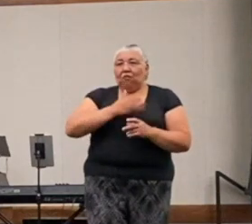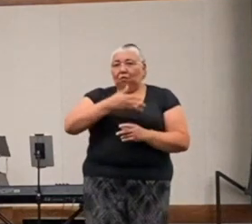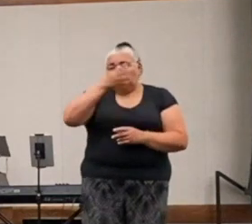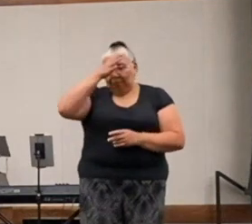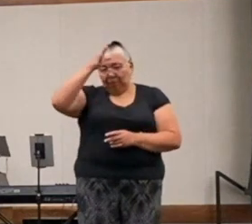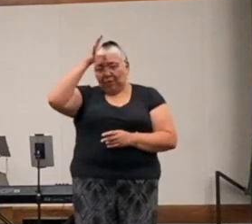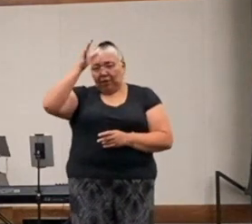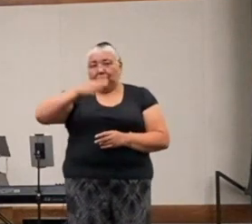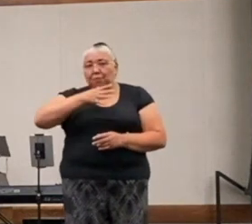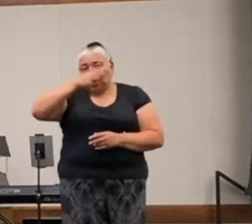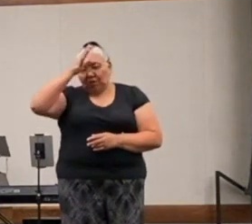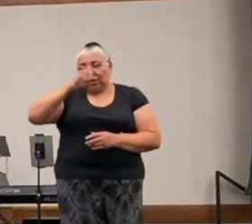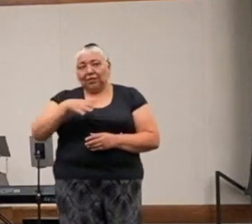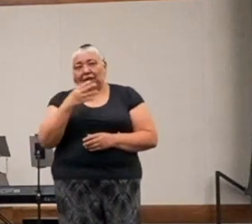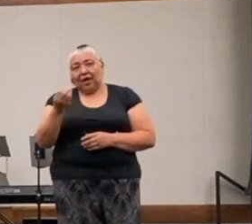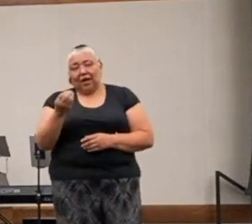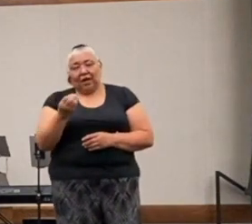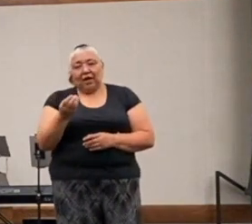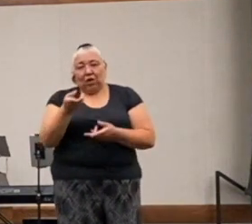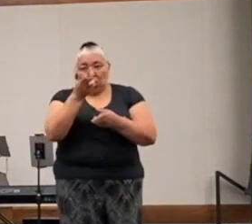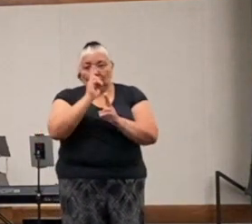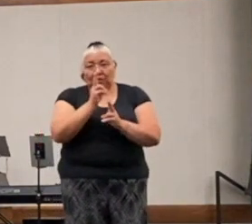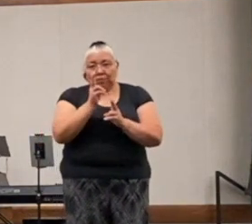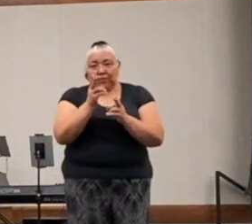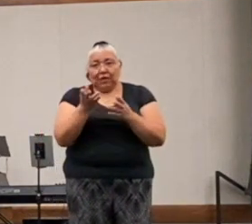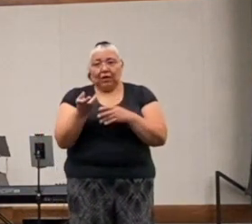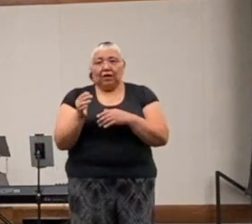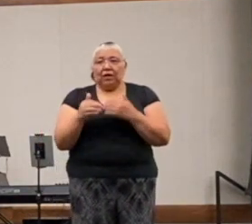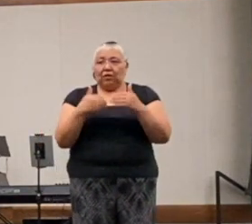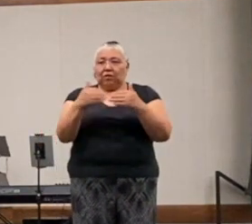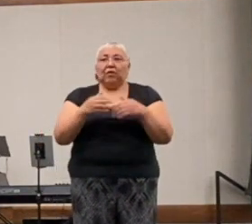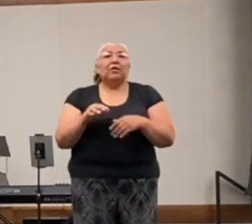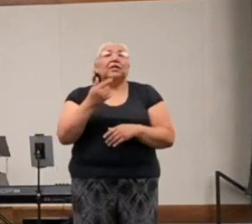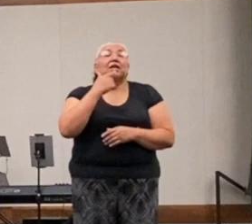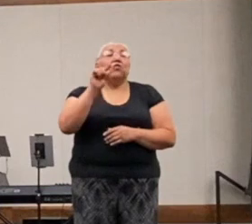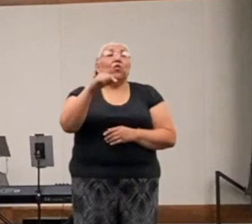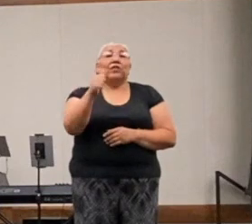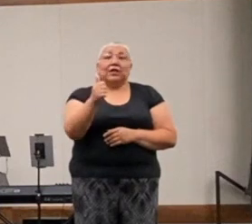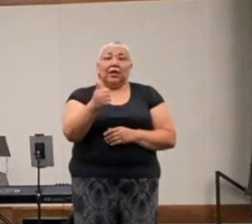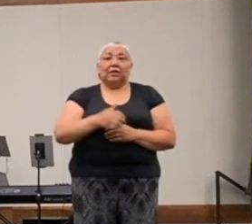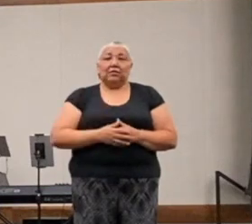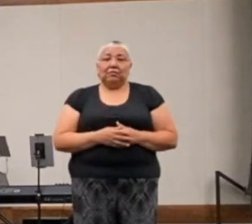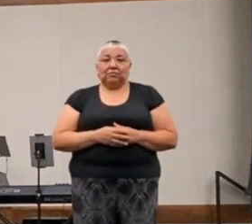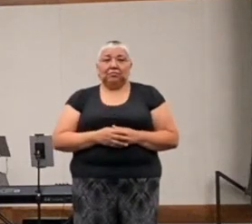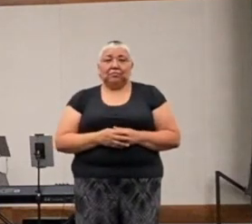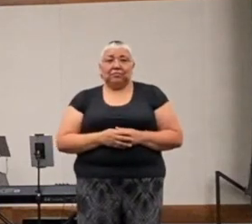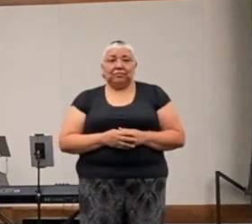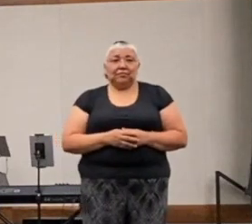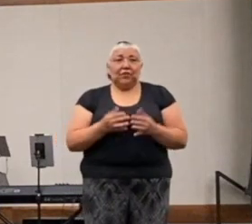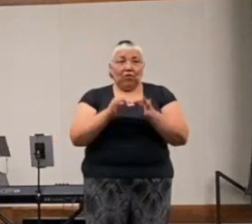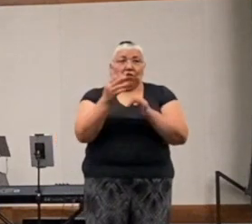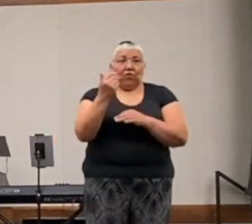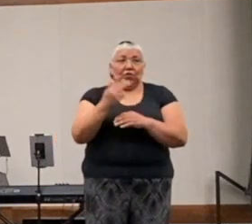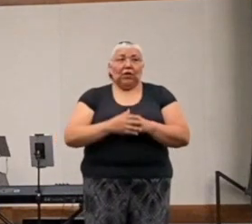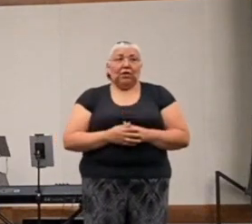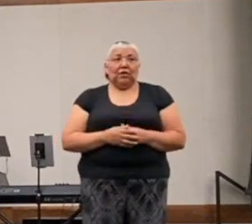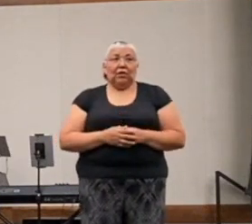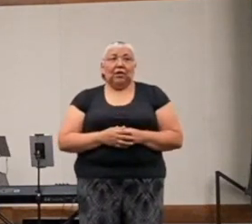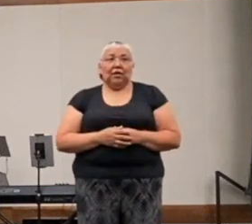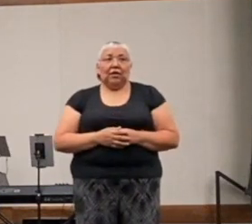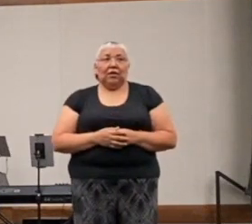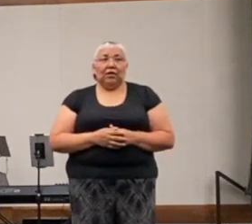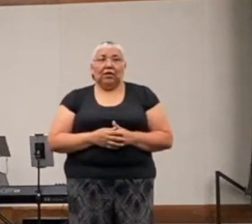them and go from there. So say there's only 10. Verse 13, right? I know